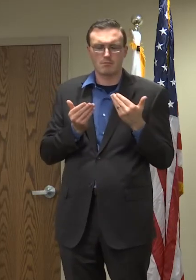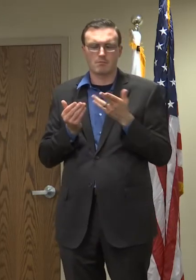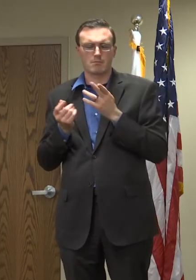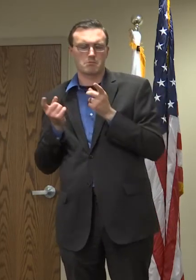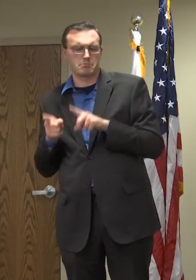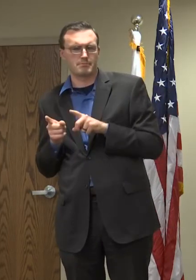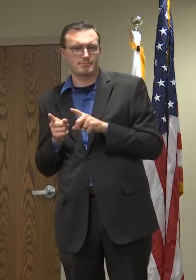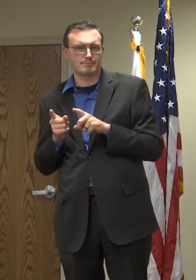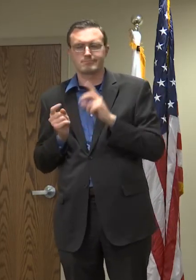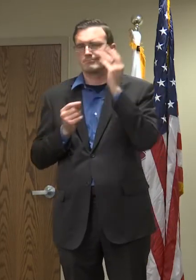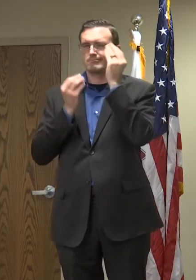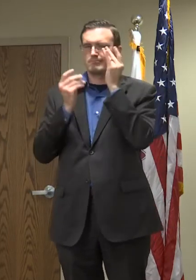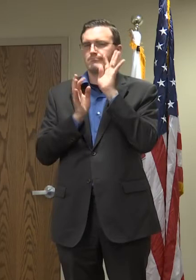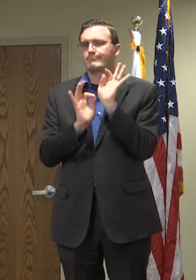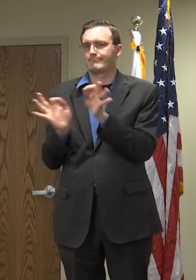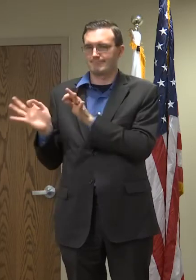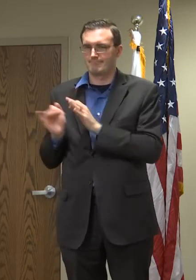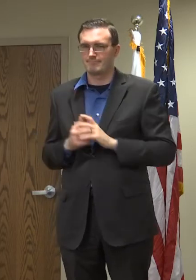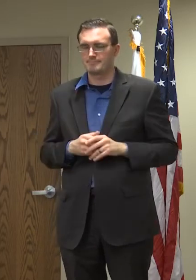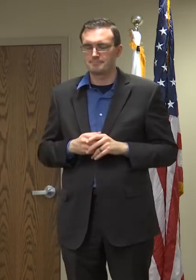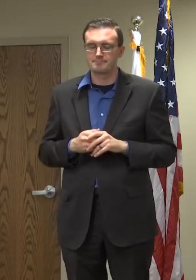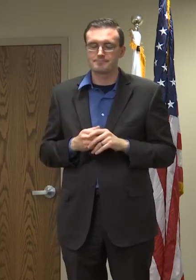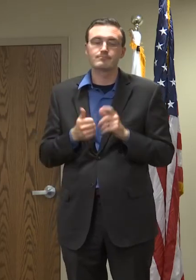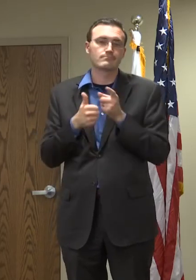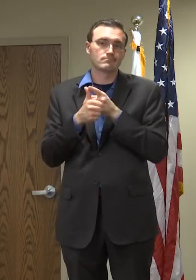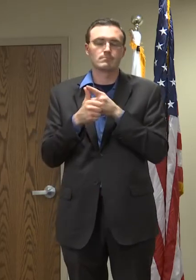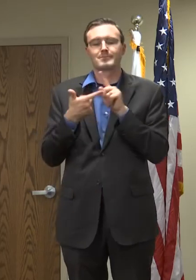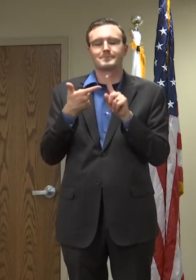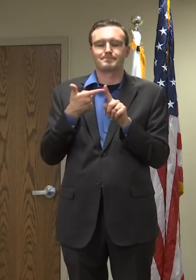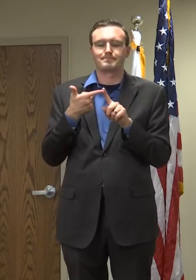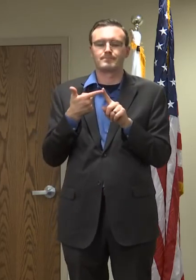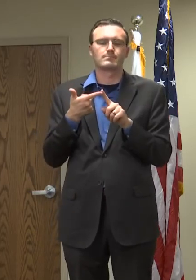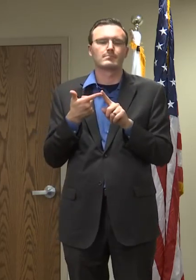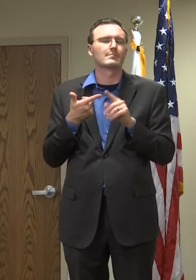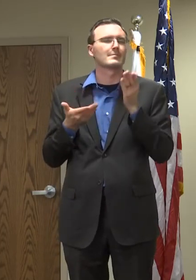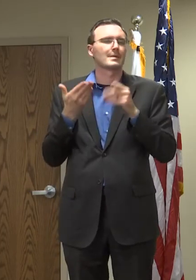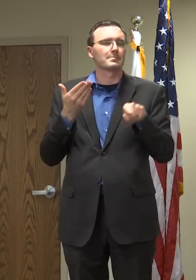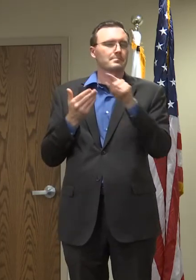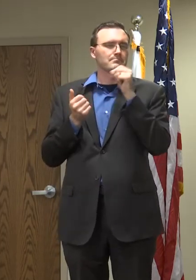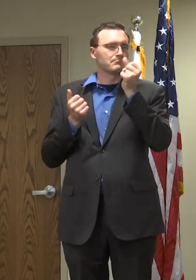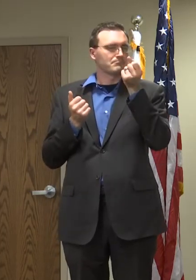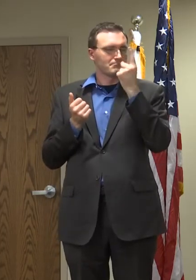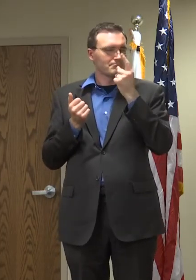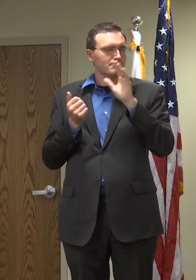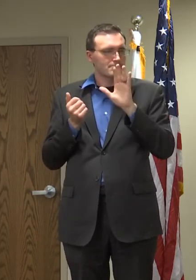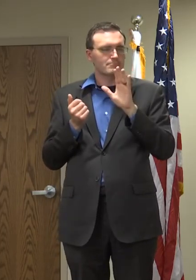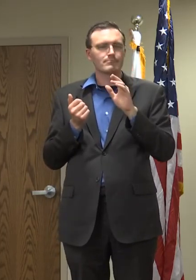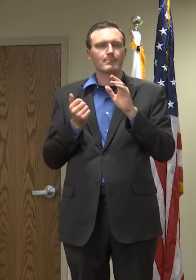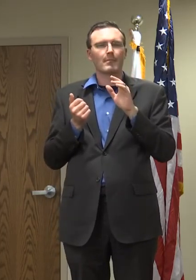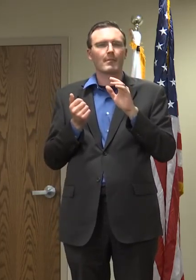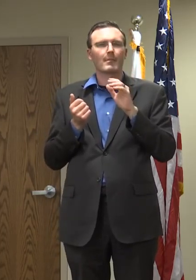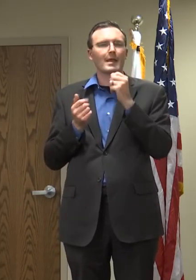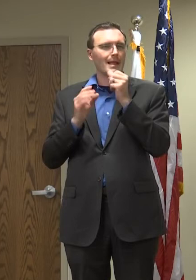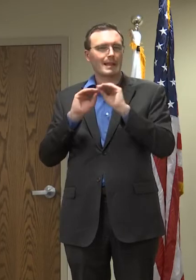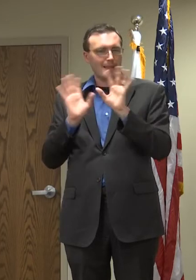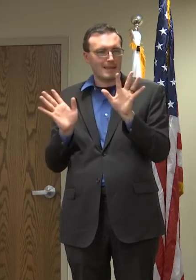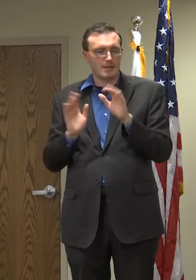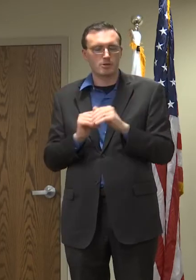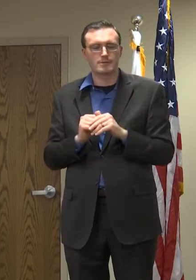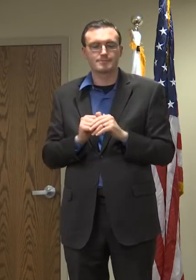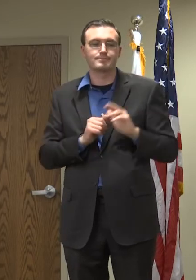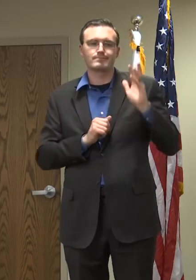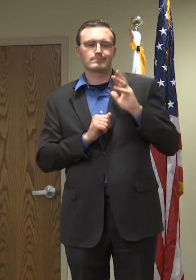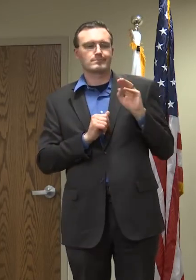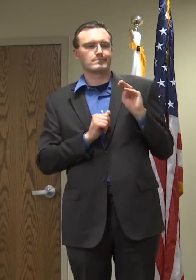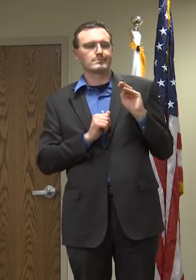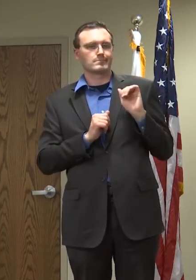The second part, I think, that people probably don't understand as much is that when we were going through this early in our phases,